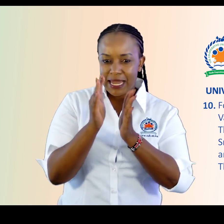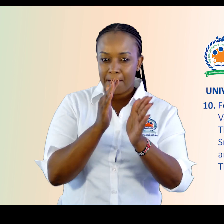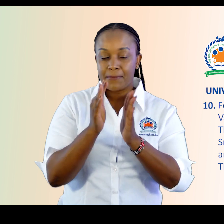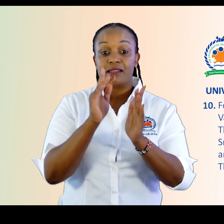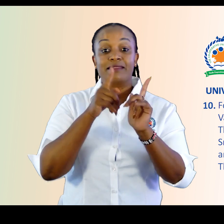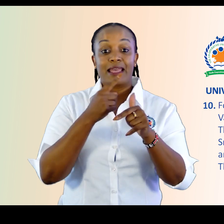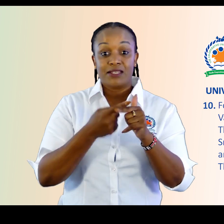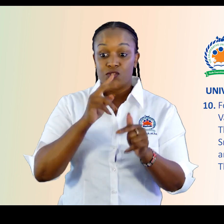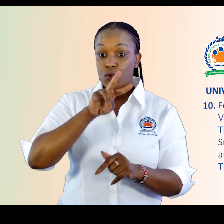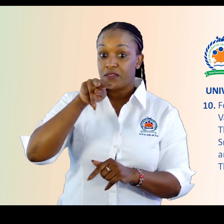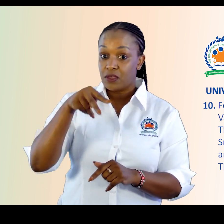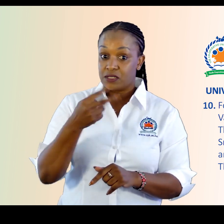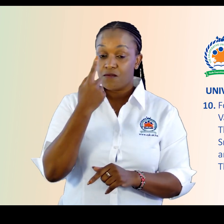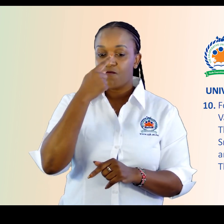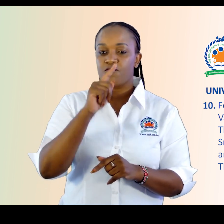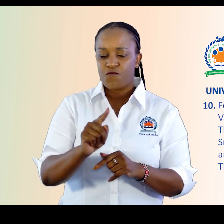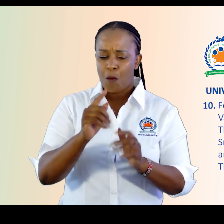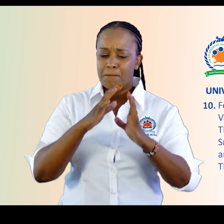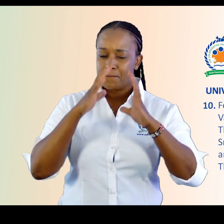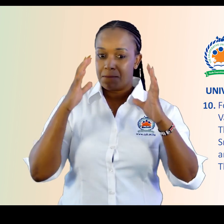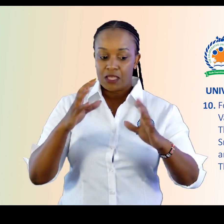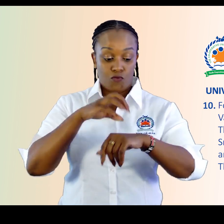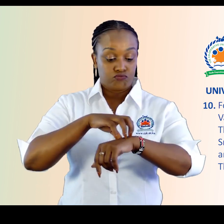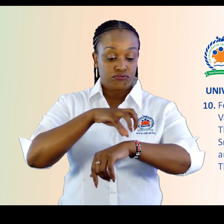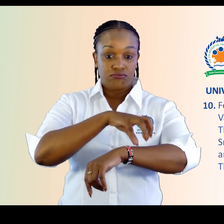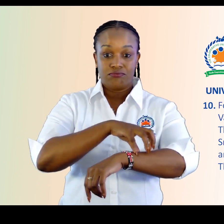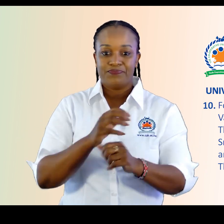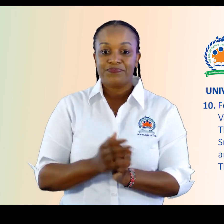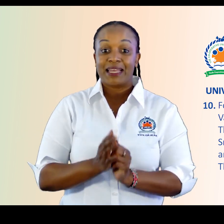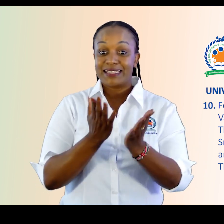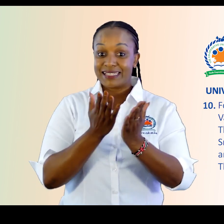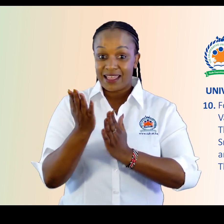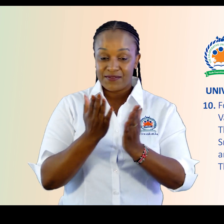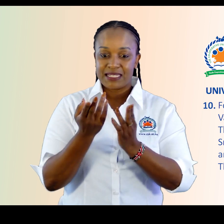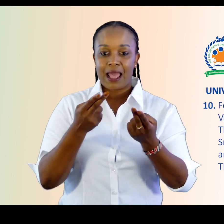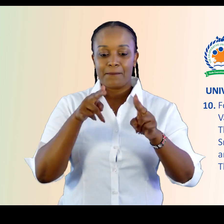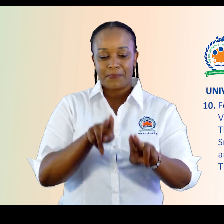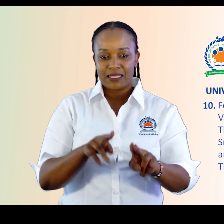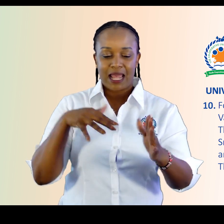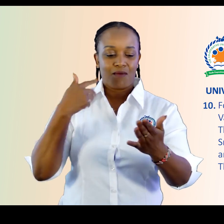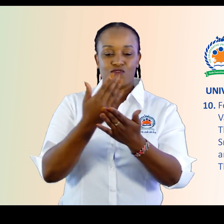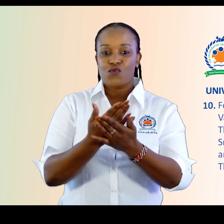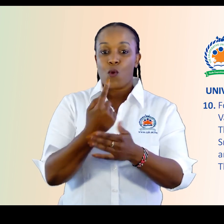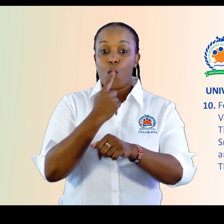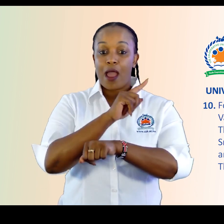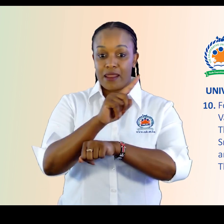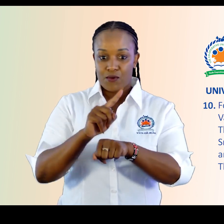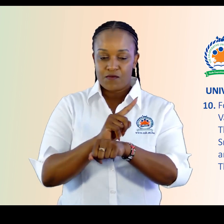wounds, and Kenya shillings 2,000 for extensive wounds. The service takes up to 1 hour. For